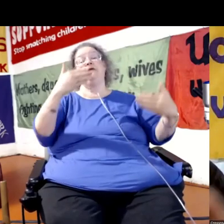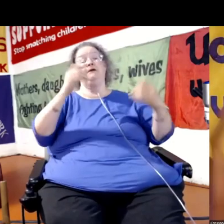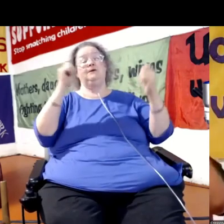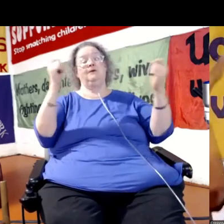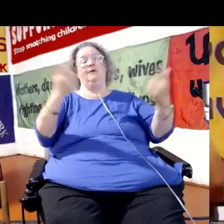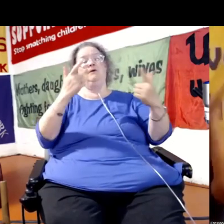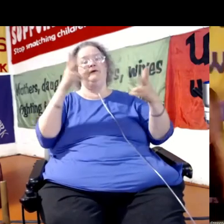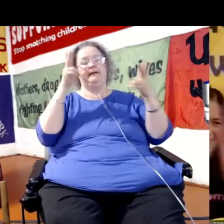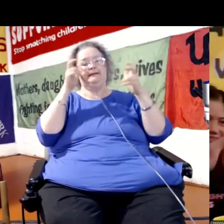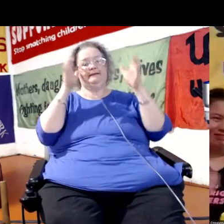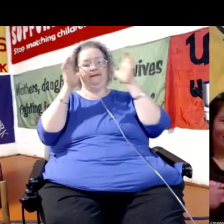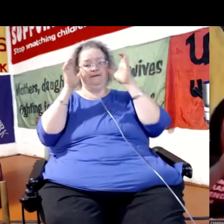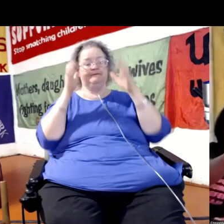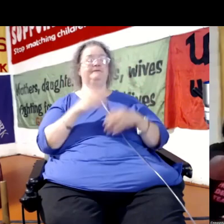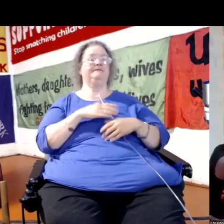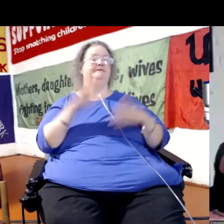this. Thank you.